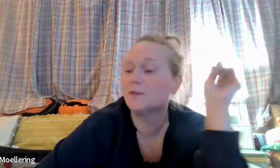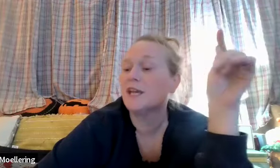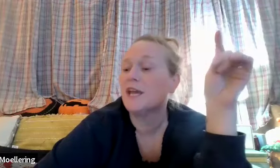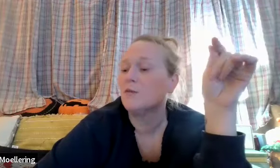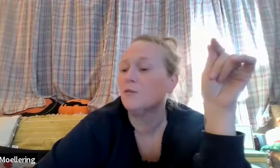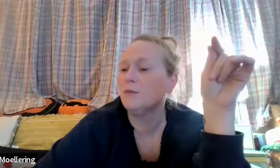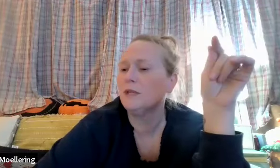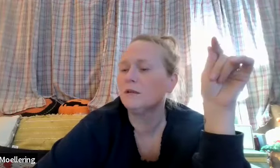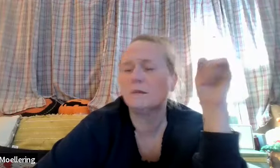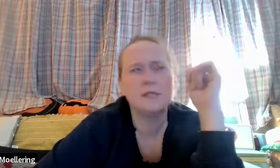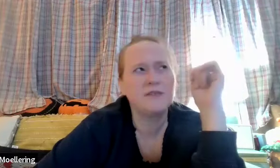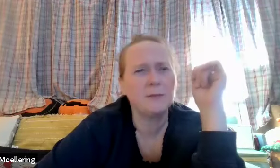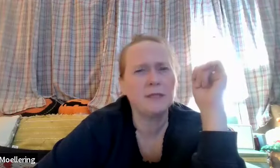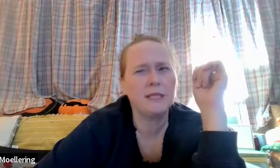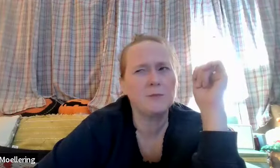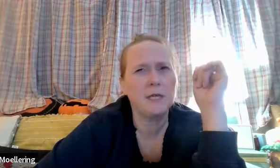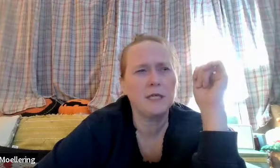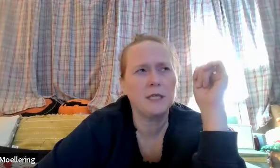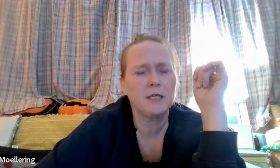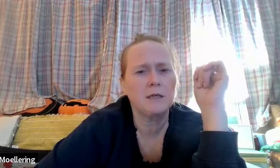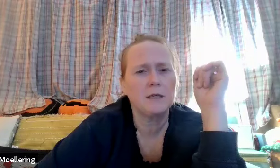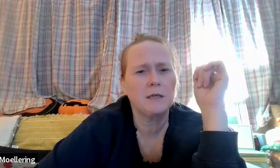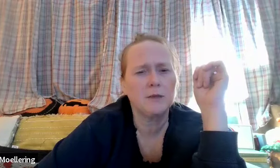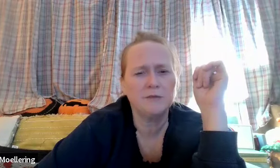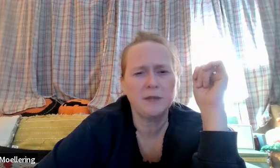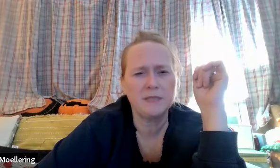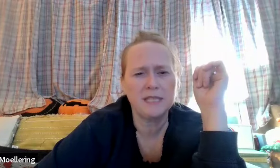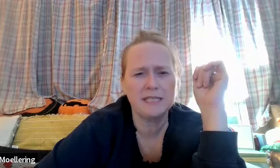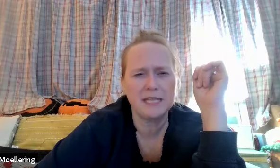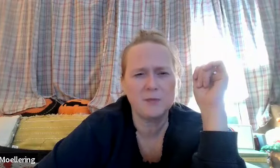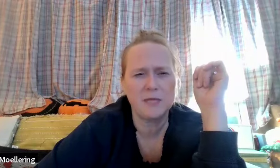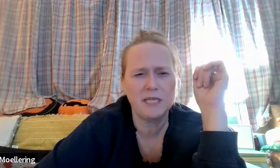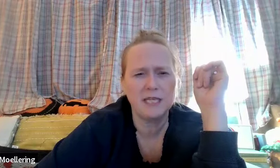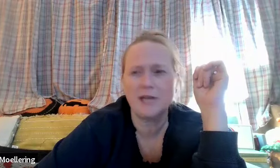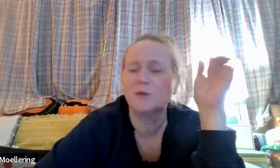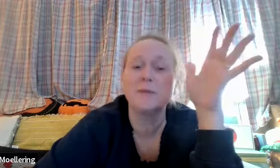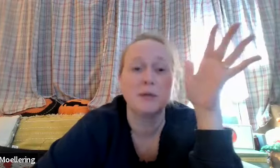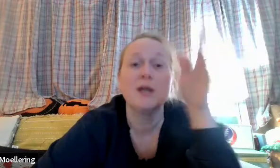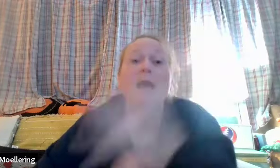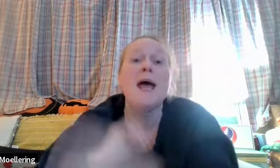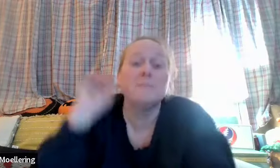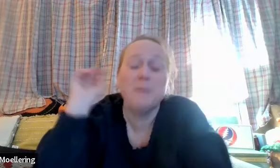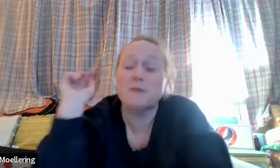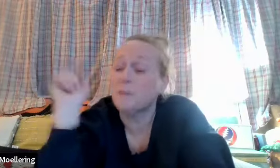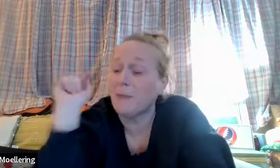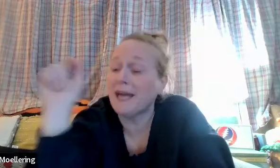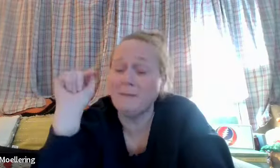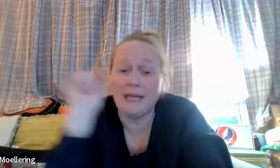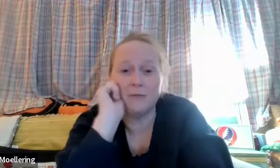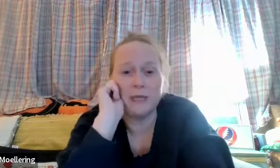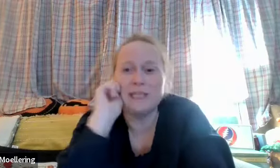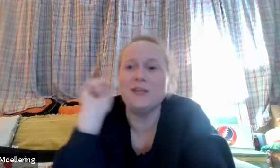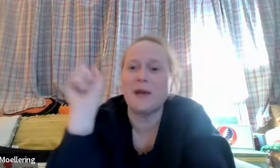notes. Is family next week? We're doing family signs next week? I don't remember. But so. remind me, we need to do